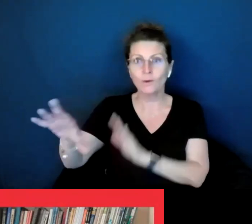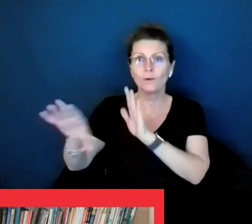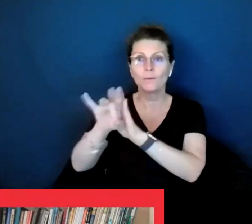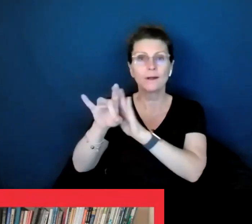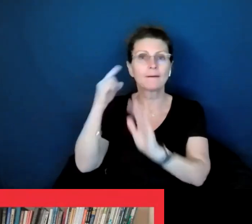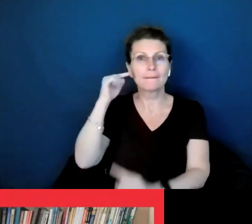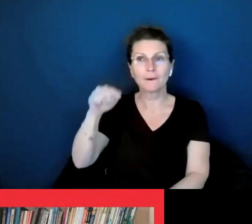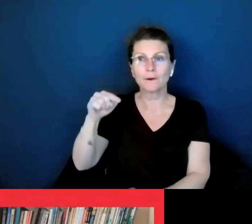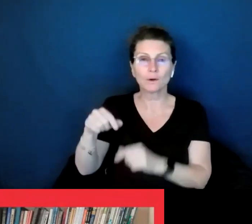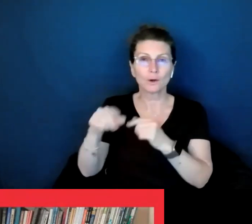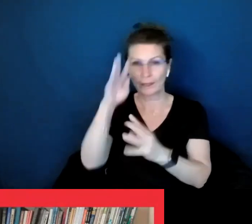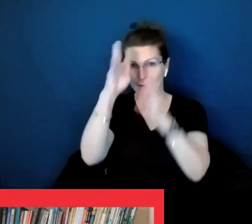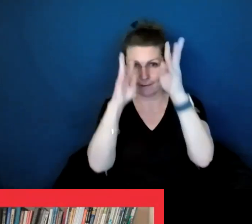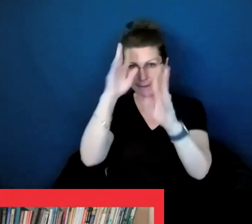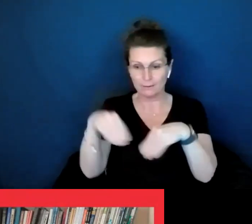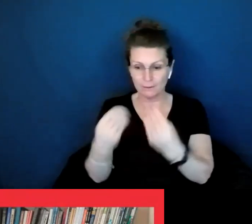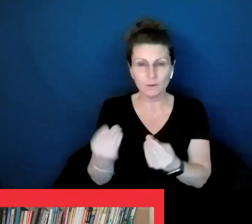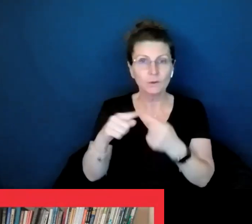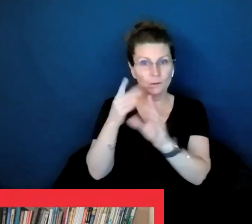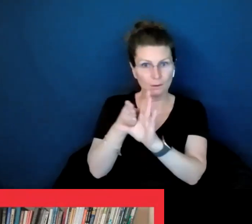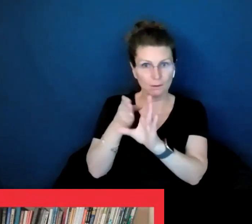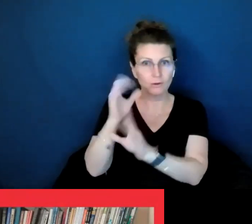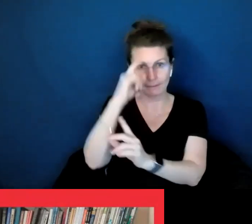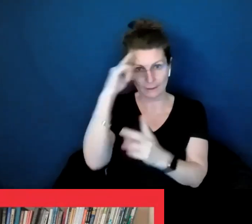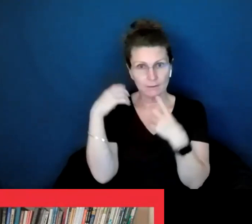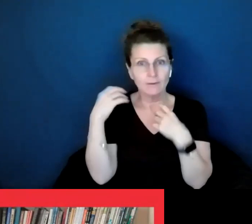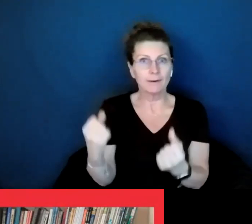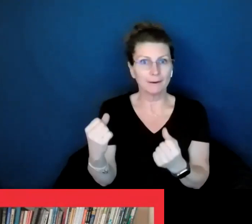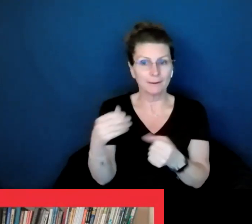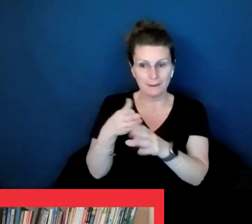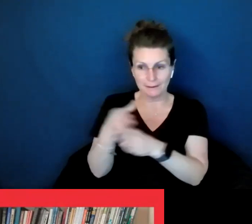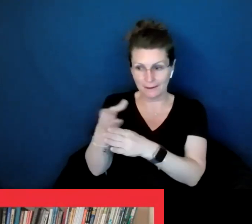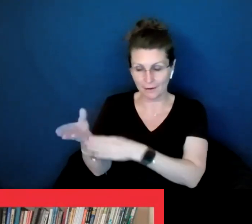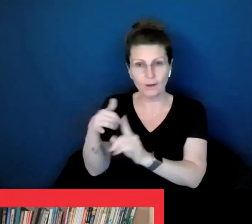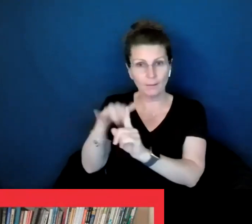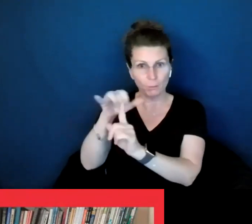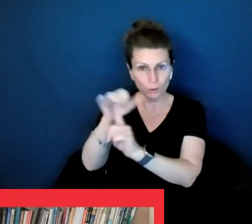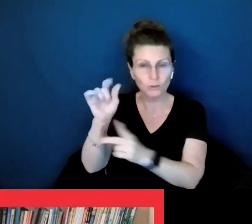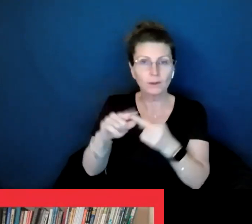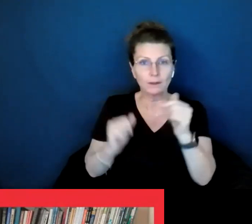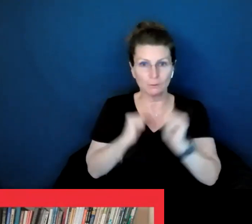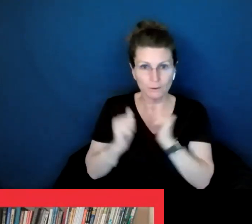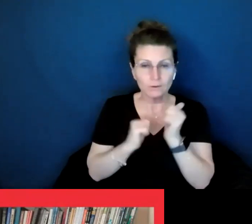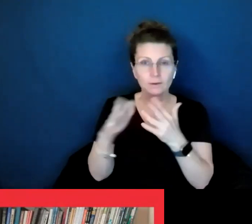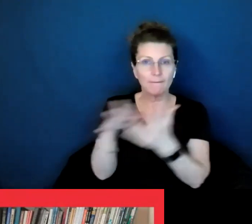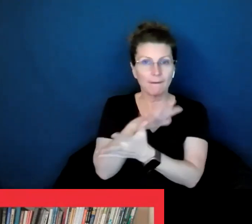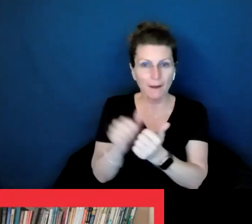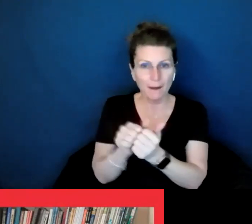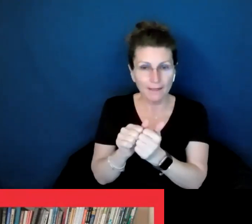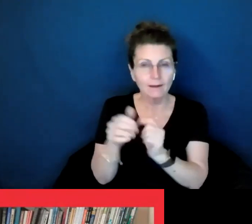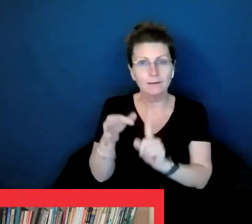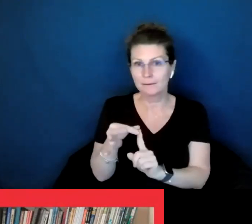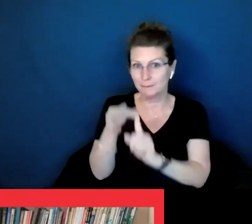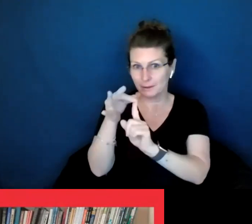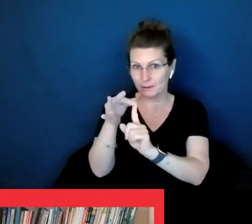innovative contributions to psychology and mental health in the areas of bullying, aggression, and violence, especially